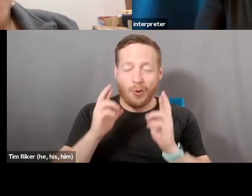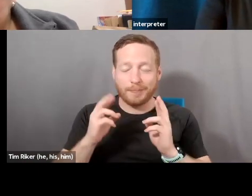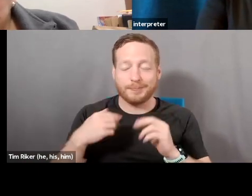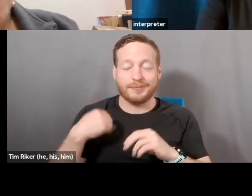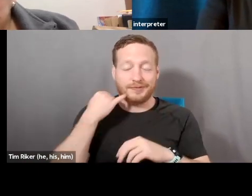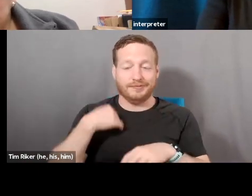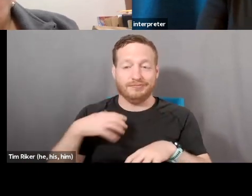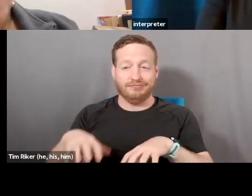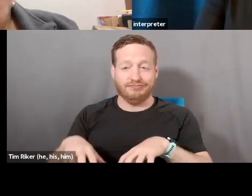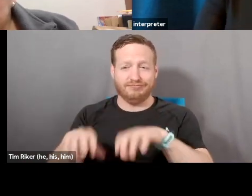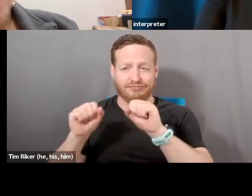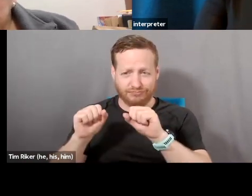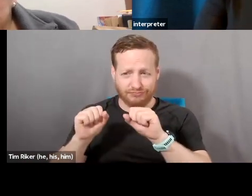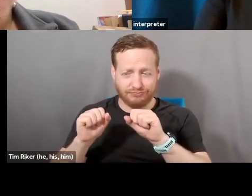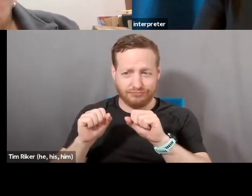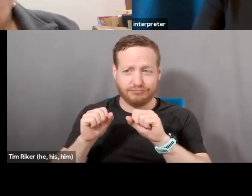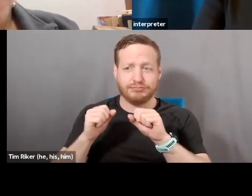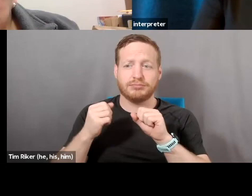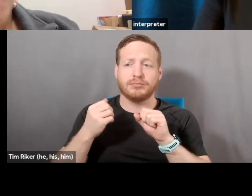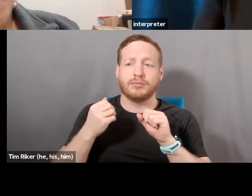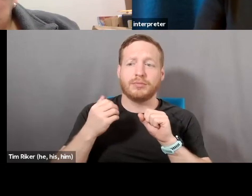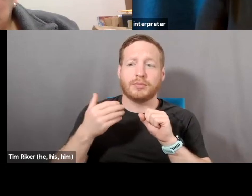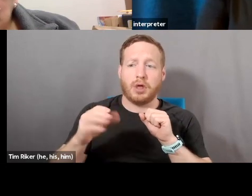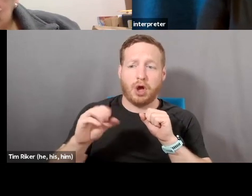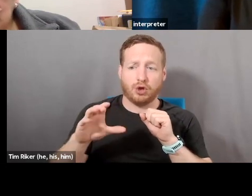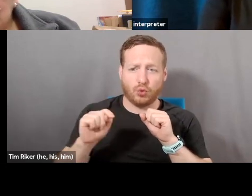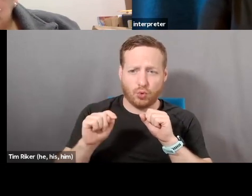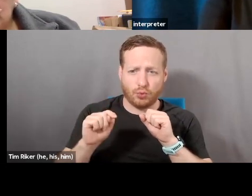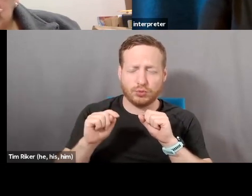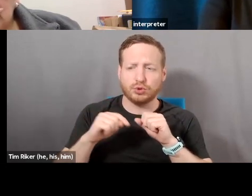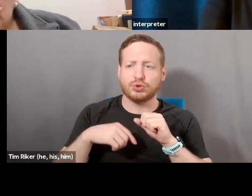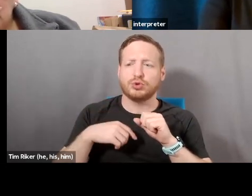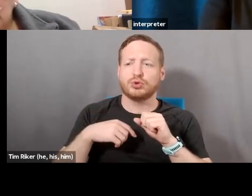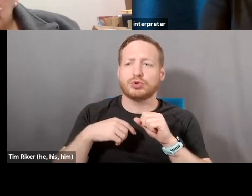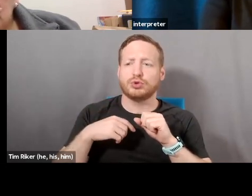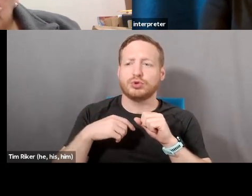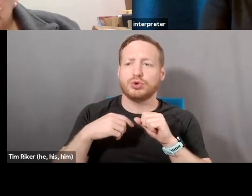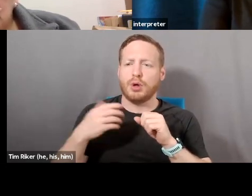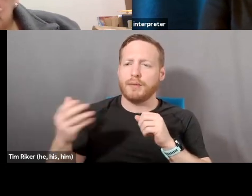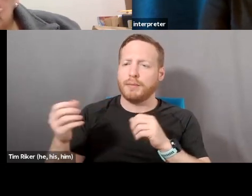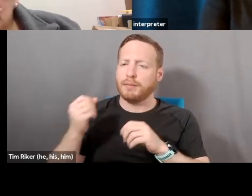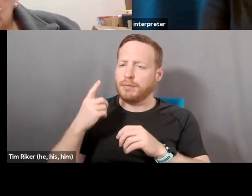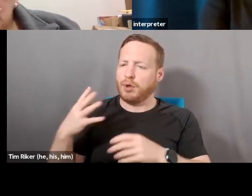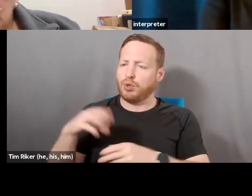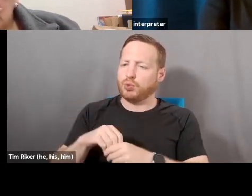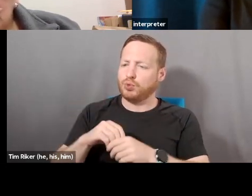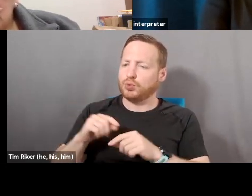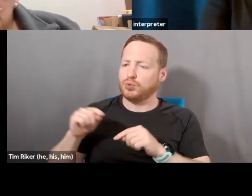So my hope is that if we host this in October,